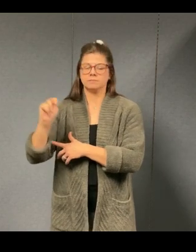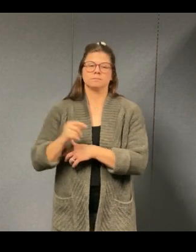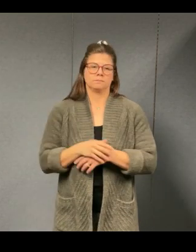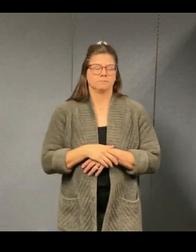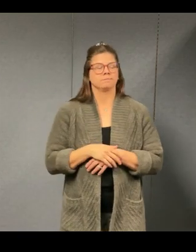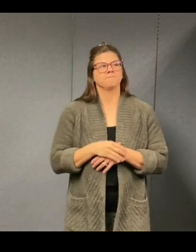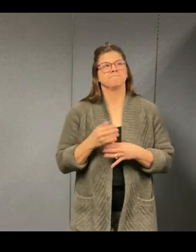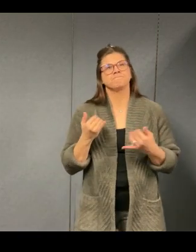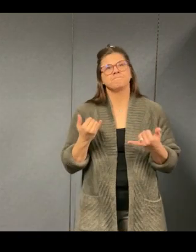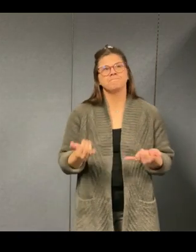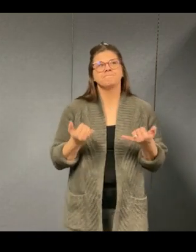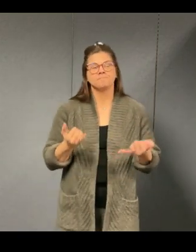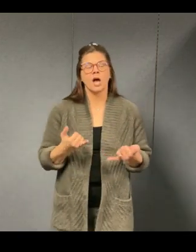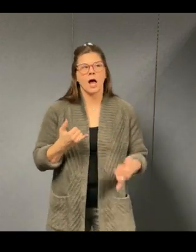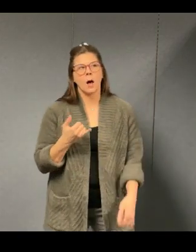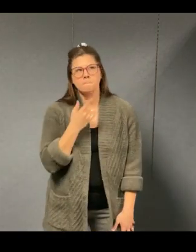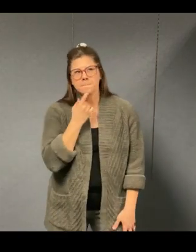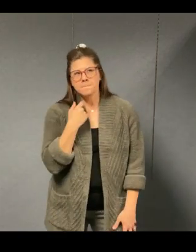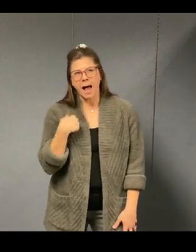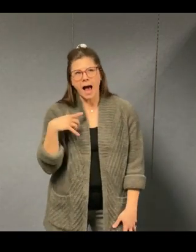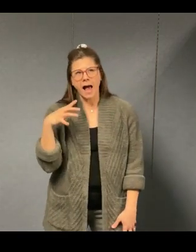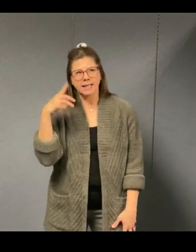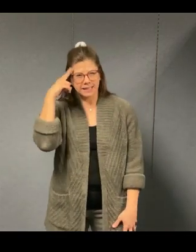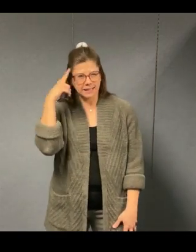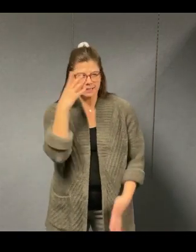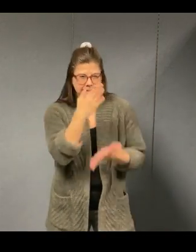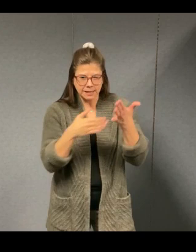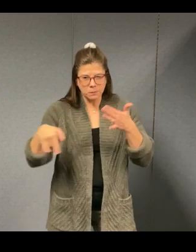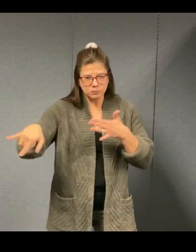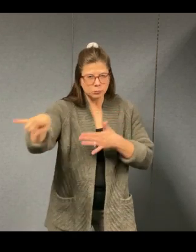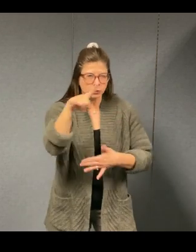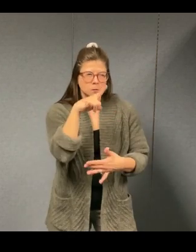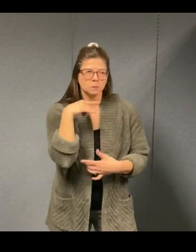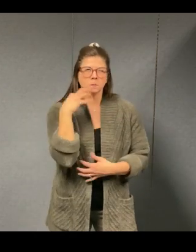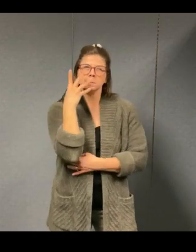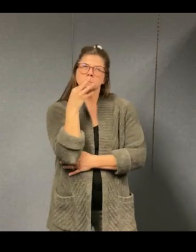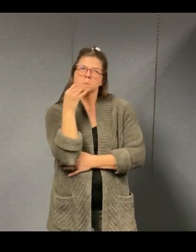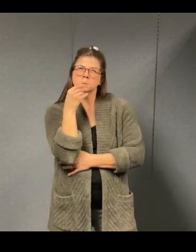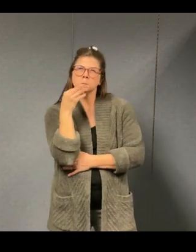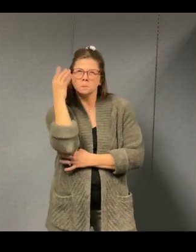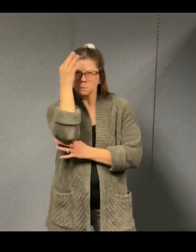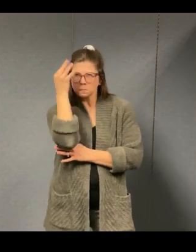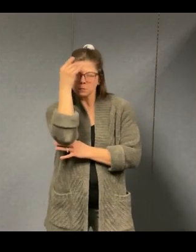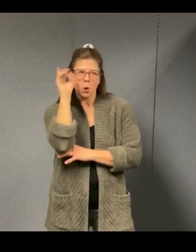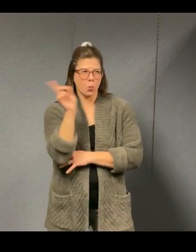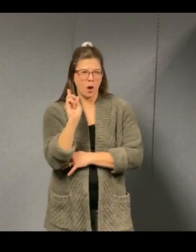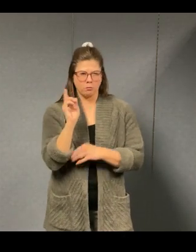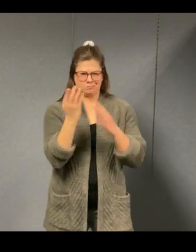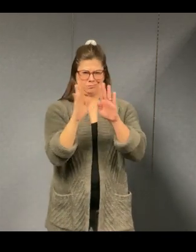Now, I bet some of you might be wondering to yourselves, where are we going to put the door?